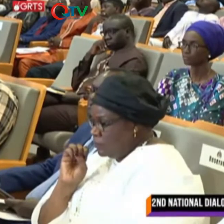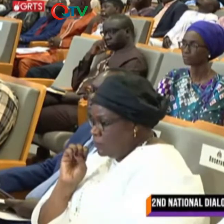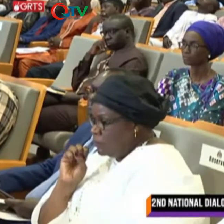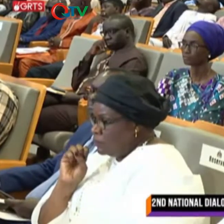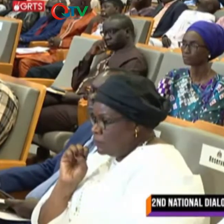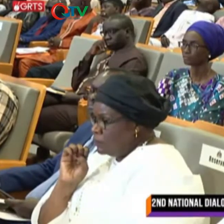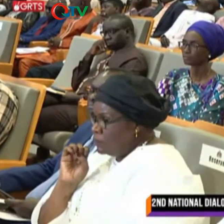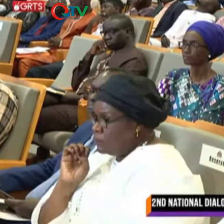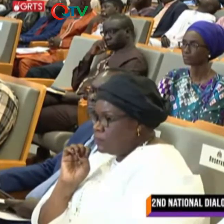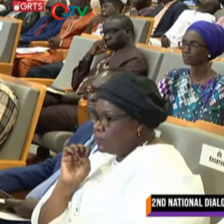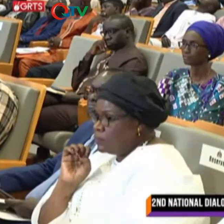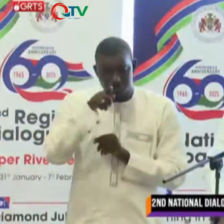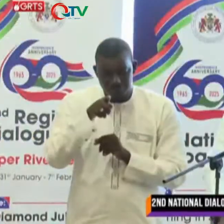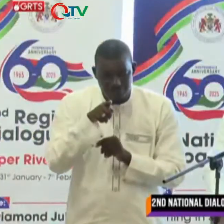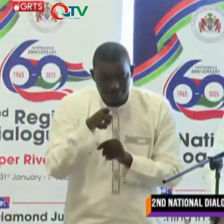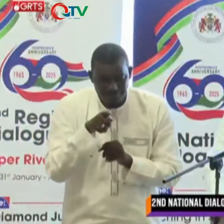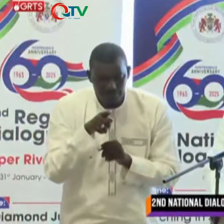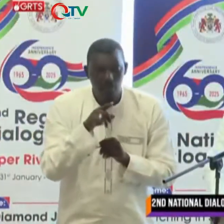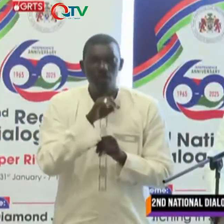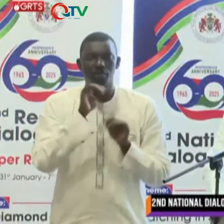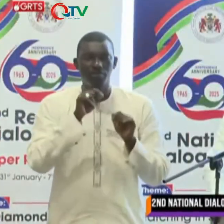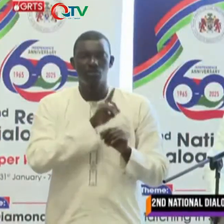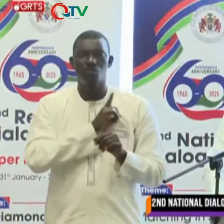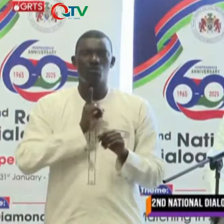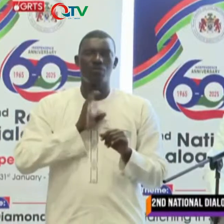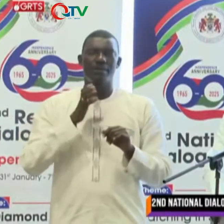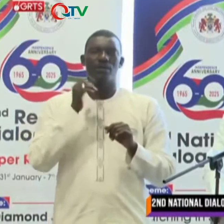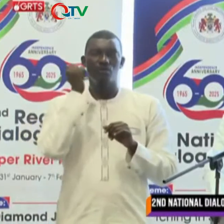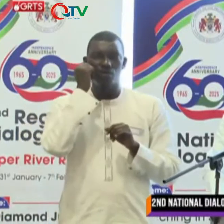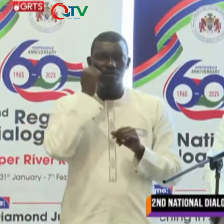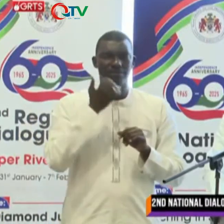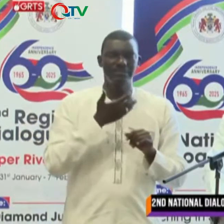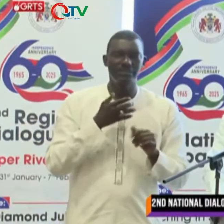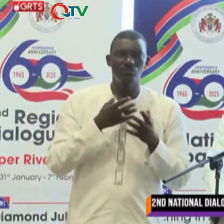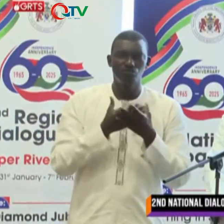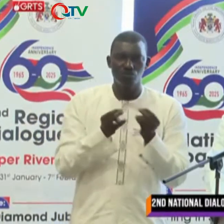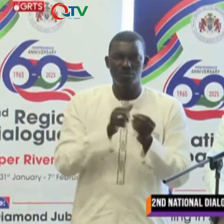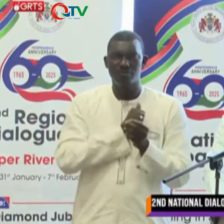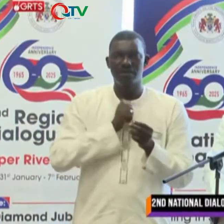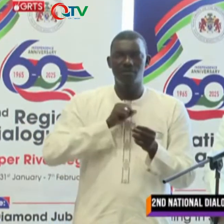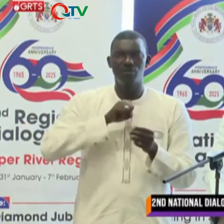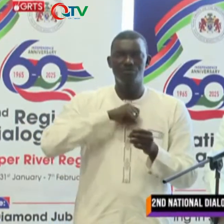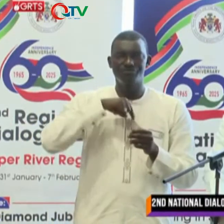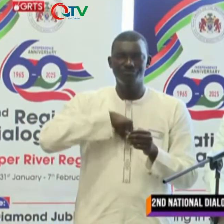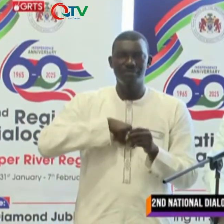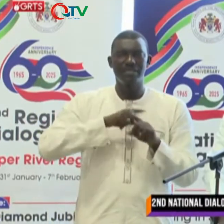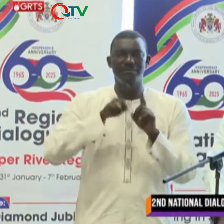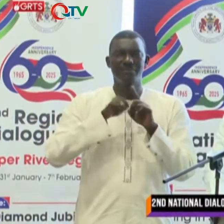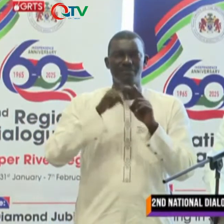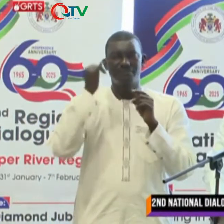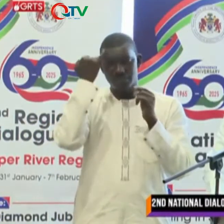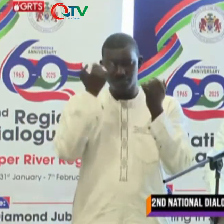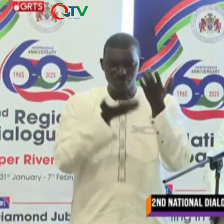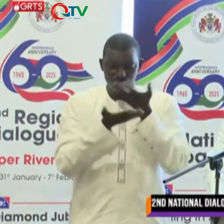these commonalities, we can always sort out grievances and divergent views to move on.